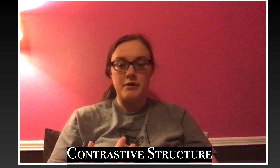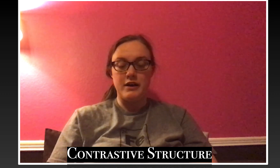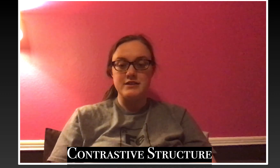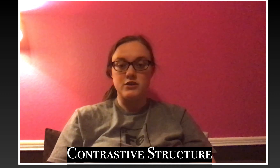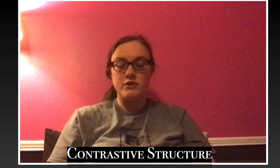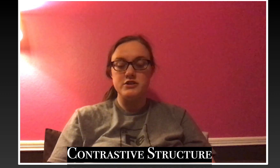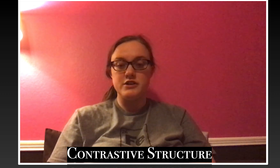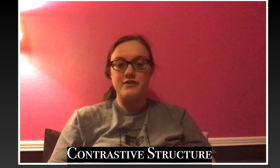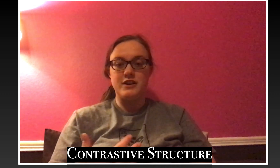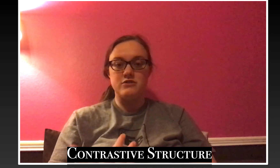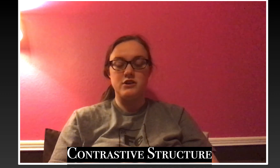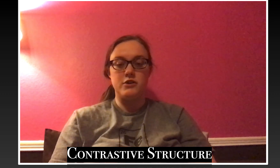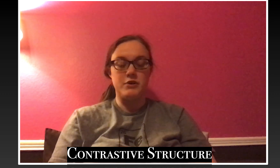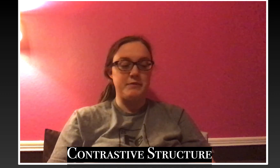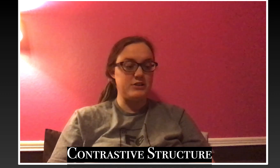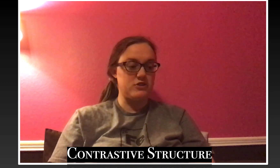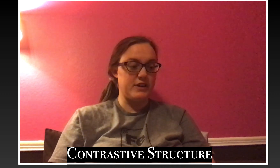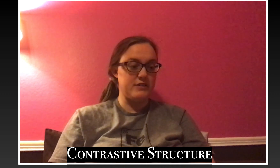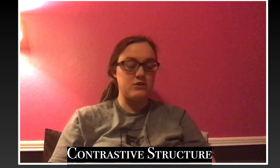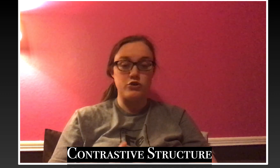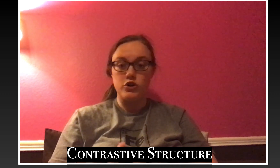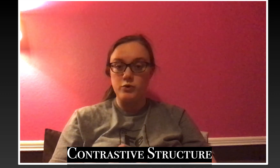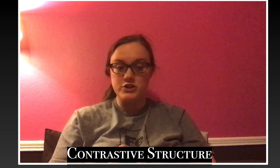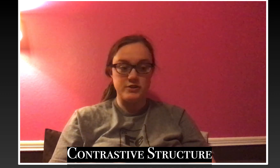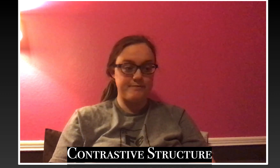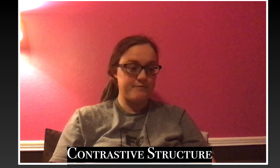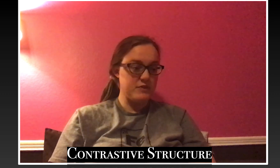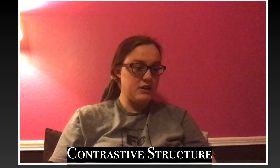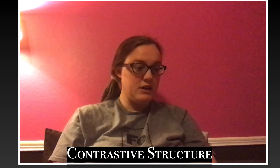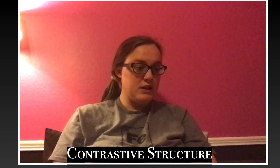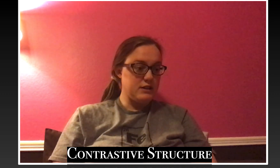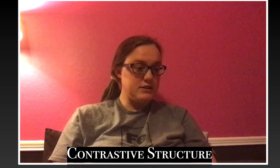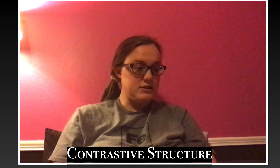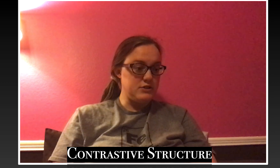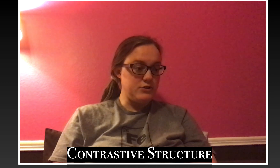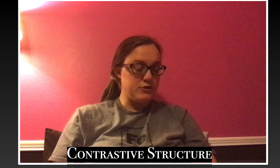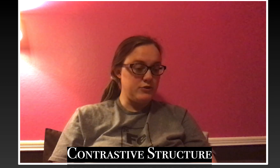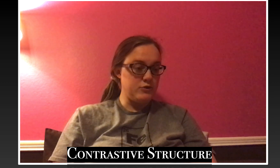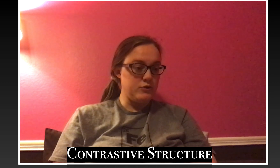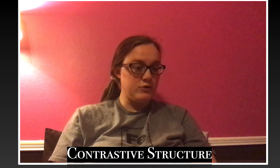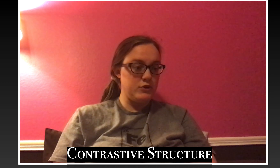ask the question and then I'll tell you when I'm answering it. So your question. Let's do